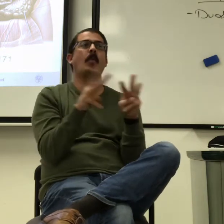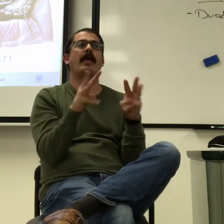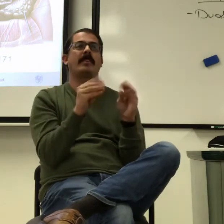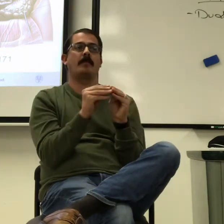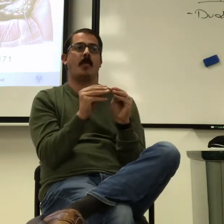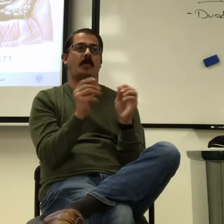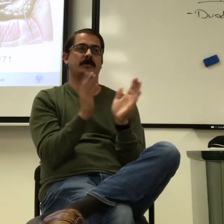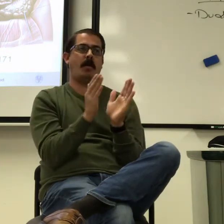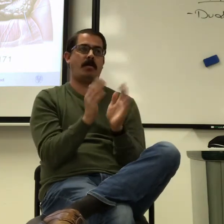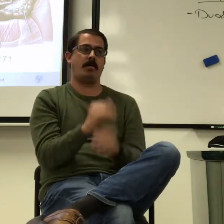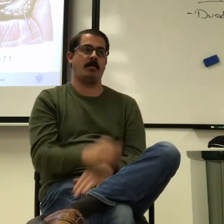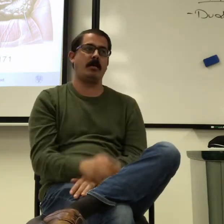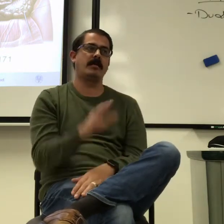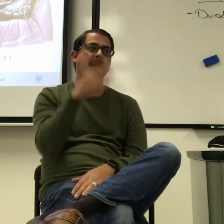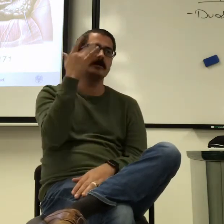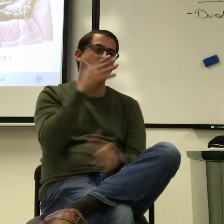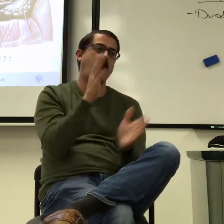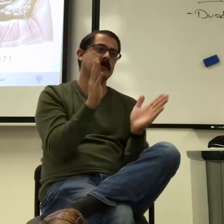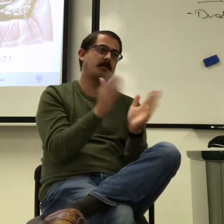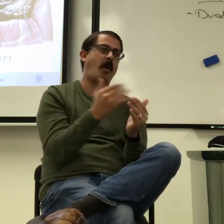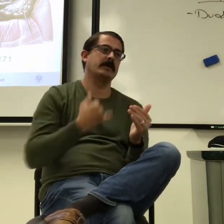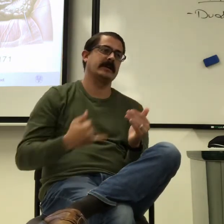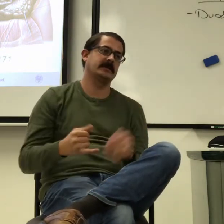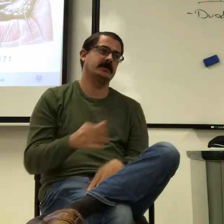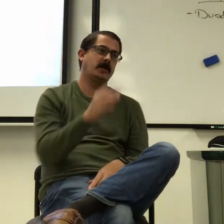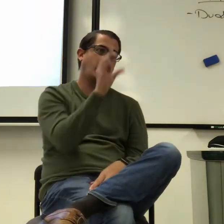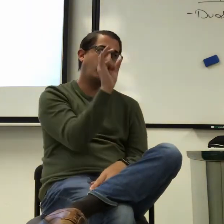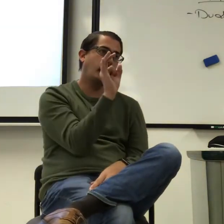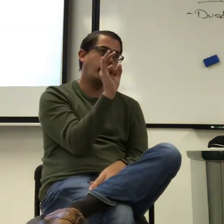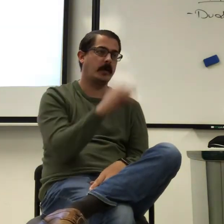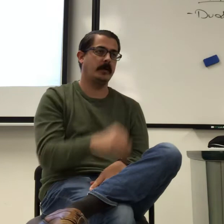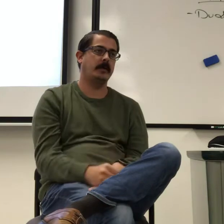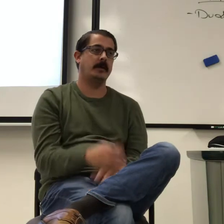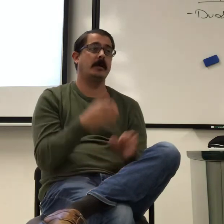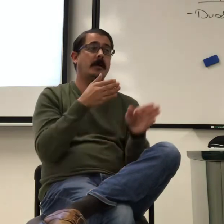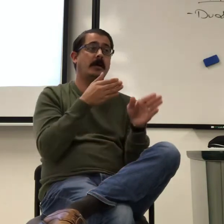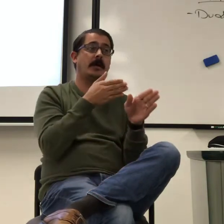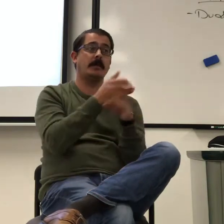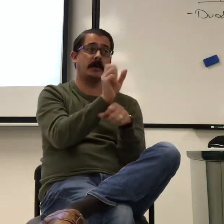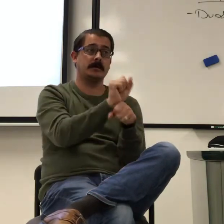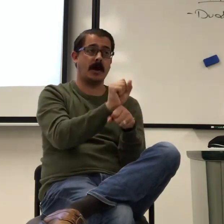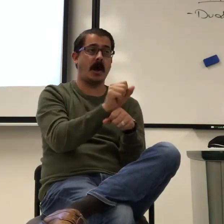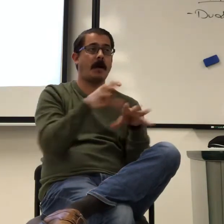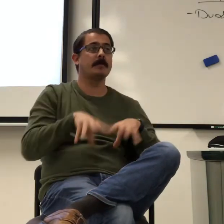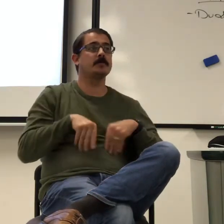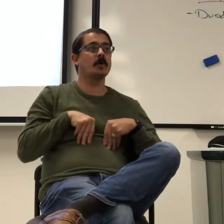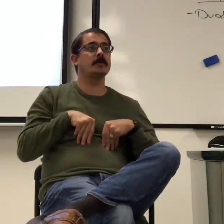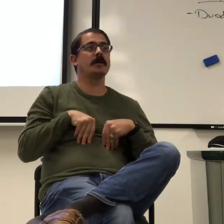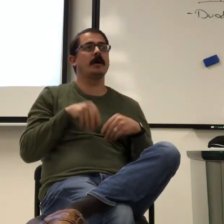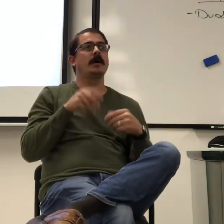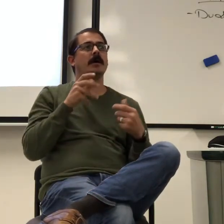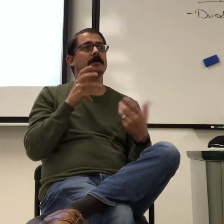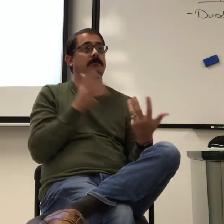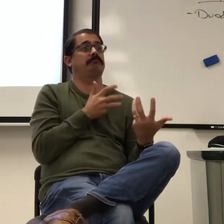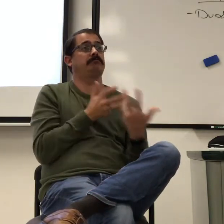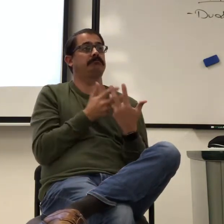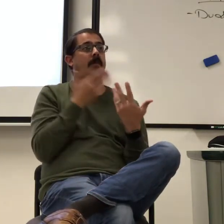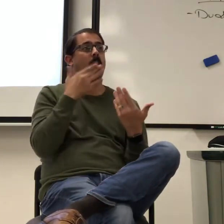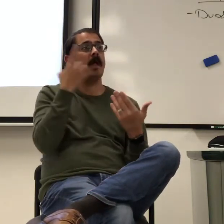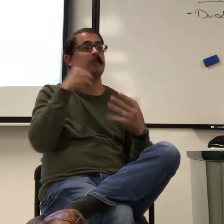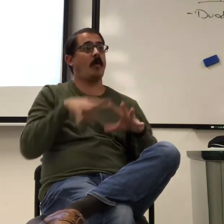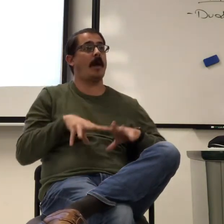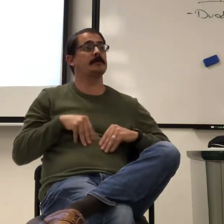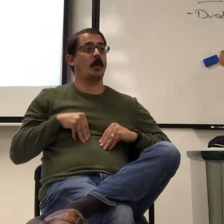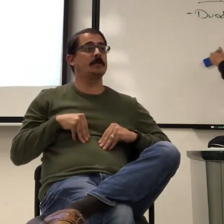smaller. So that's why it's the small intestine. The main job is absorption, and it's modified well for absorption. What I want you to